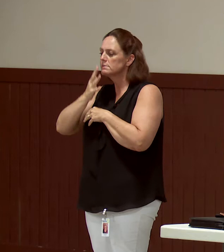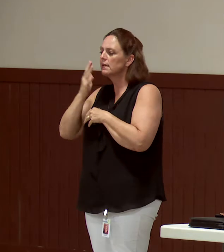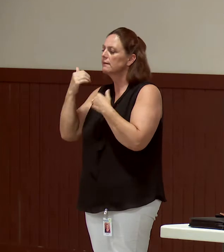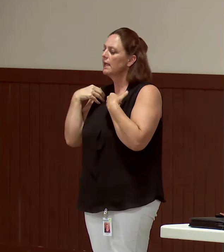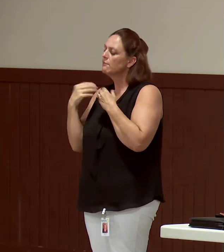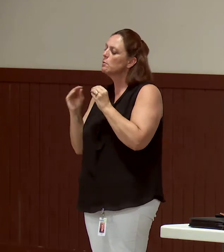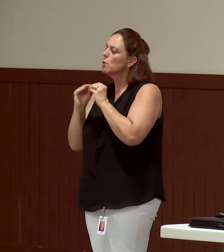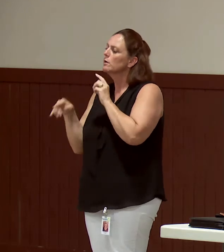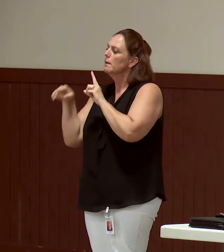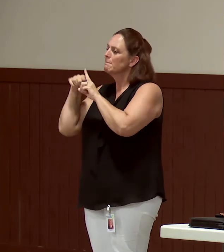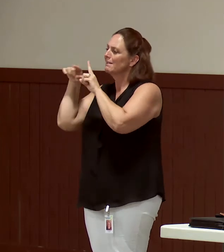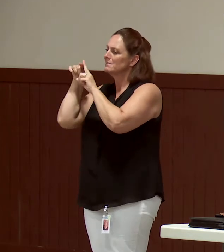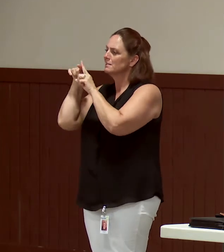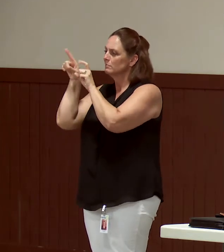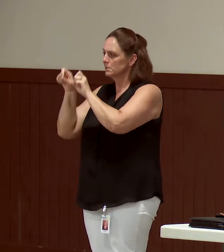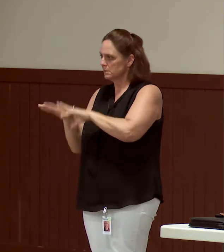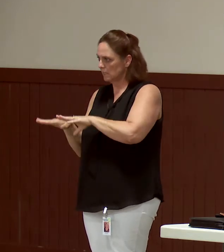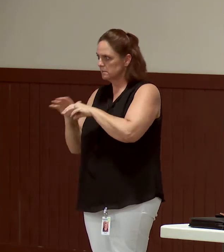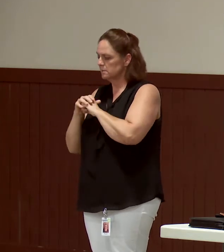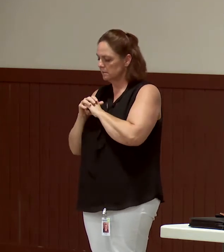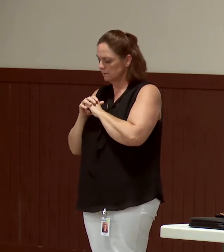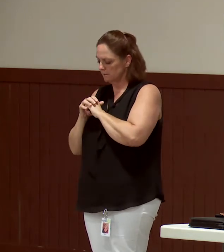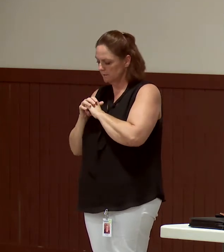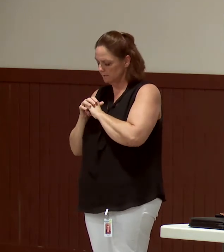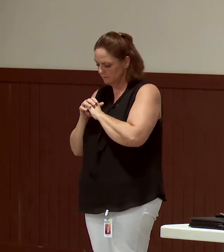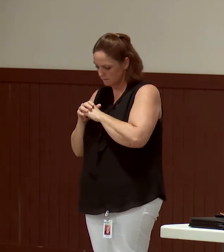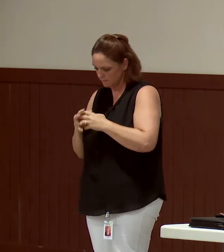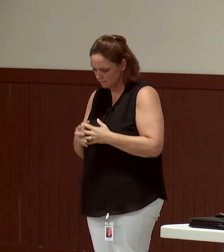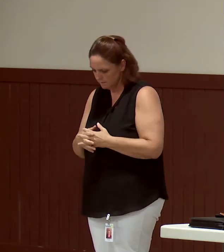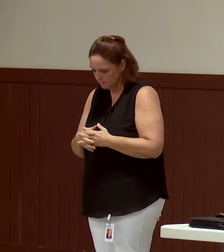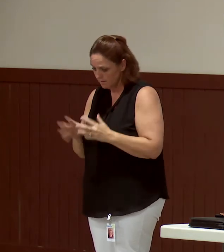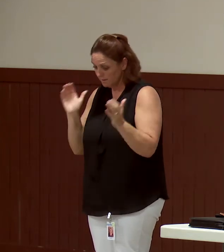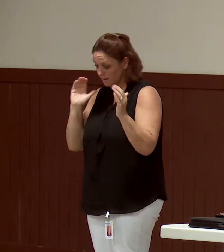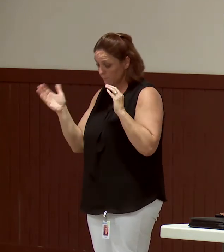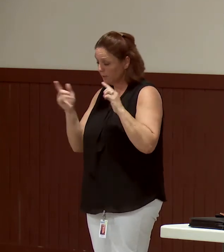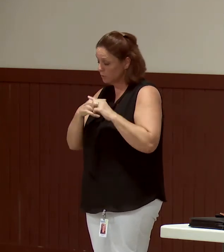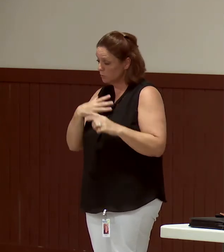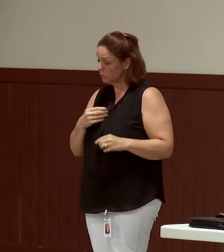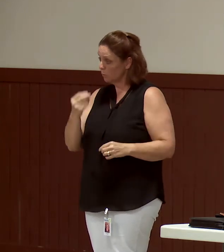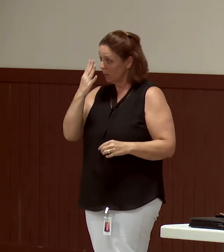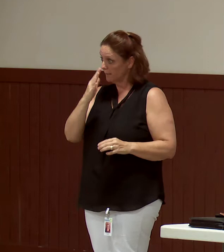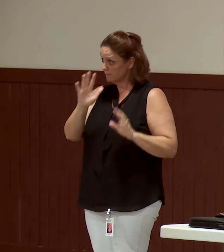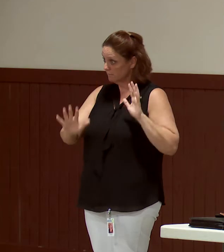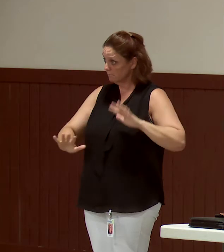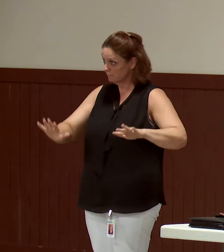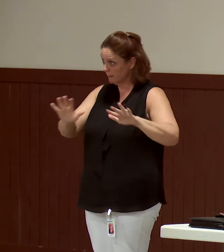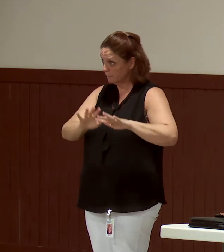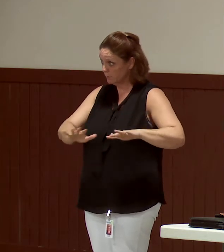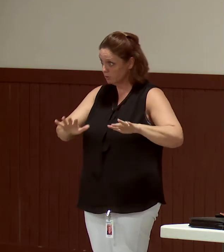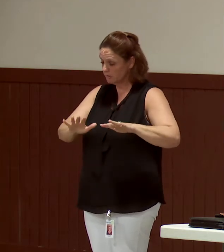tests relative to the white population within Linn County.